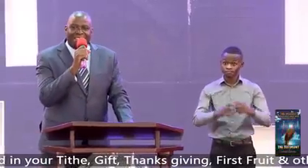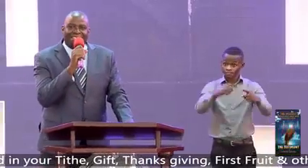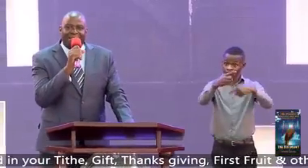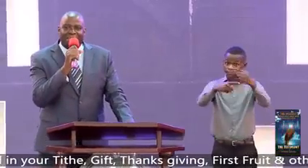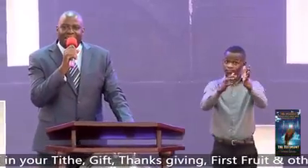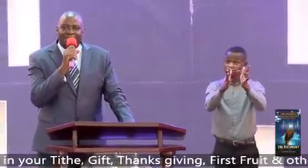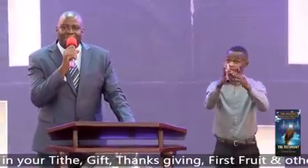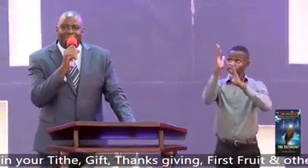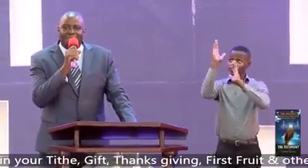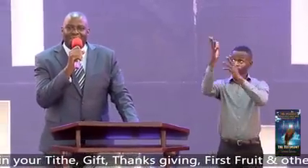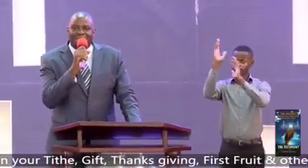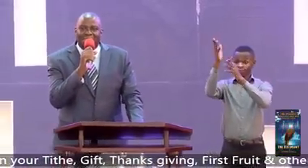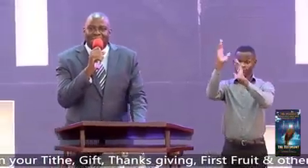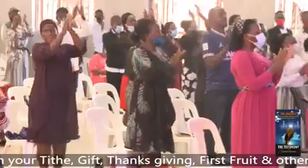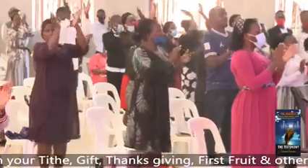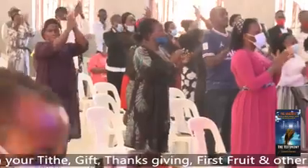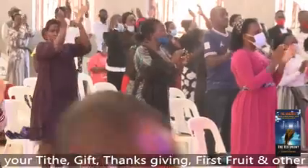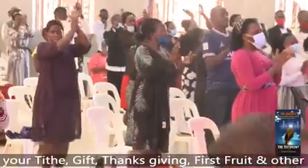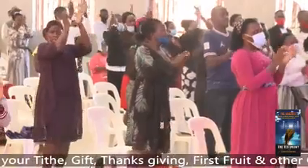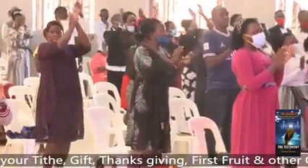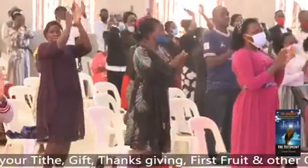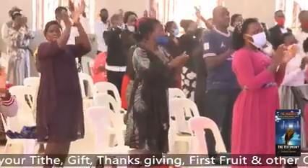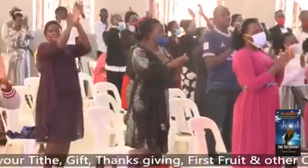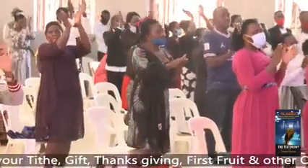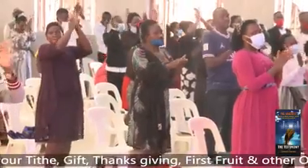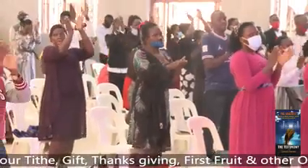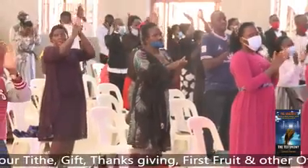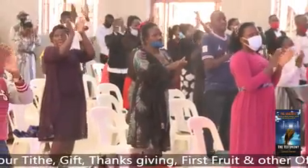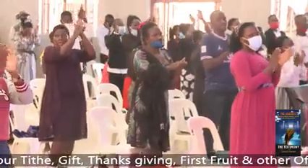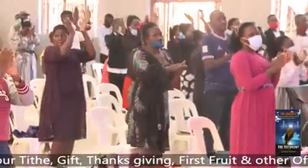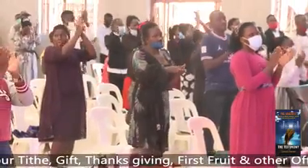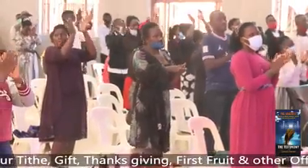Let's add Jesus a mighty hand clap.